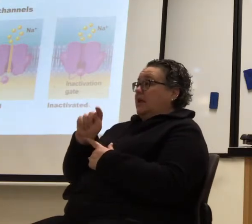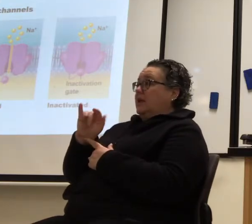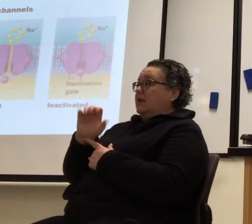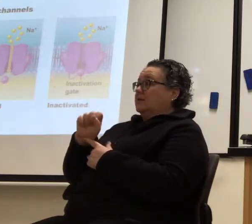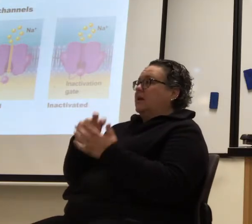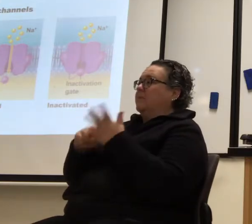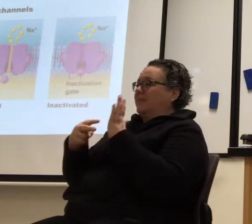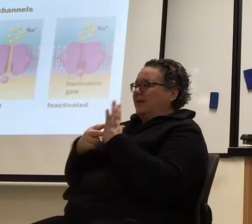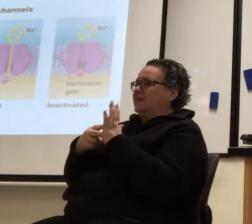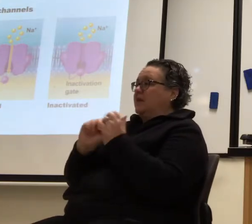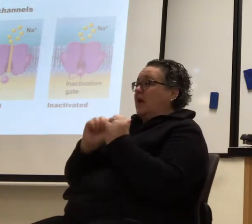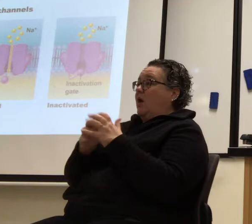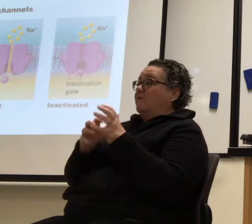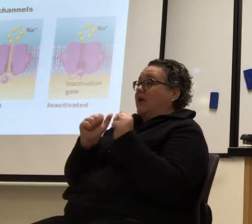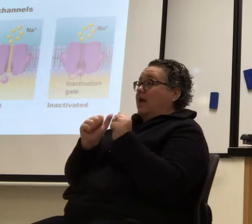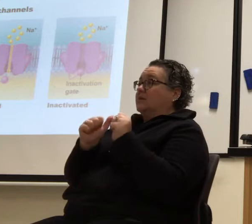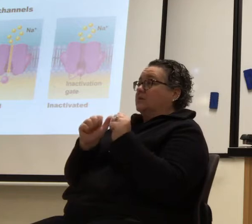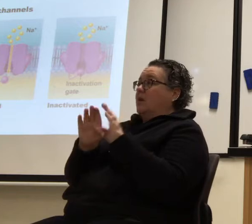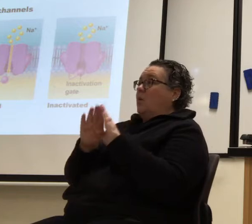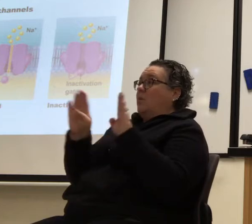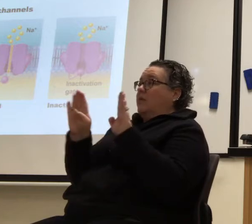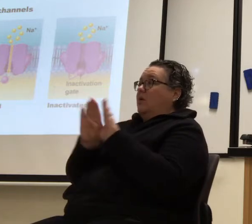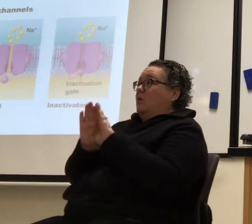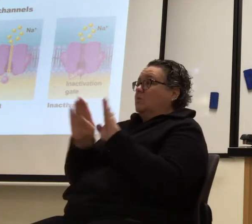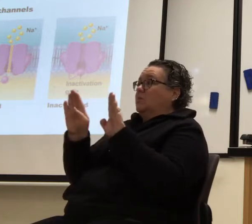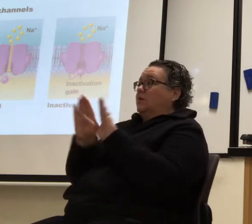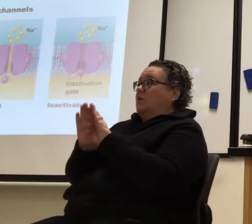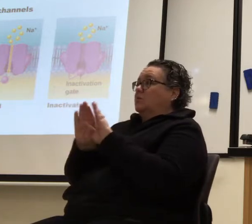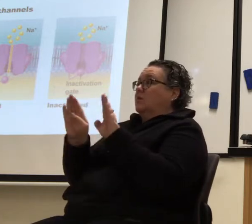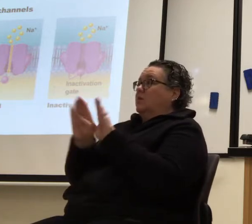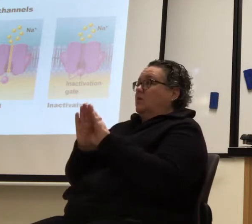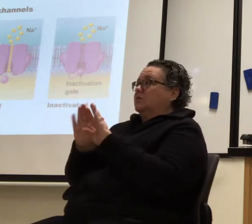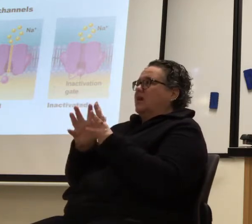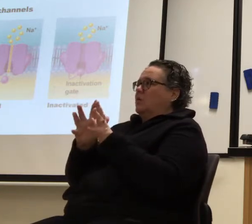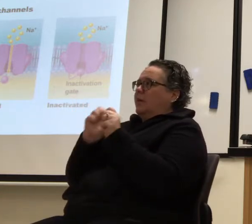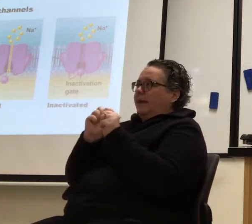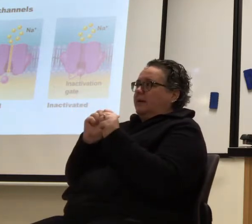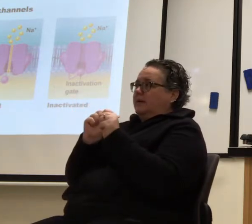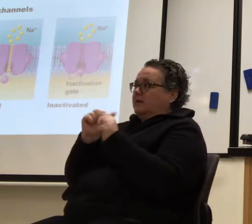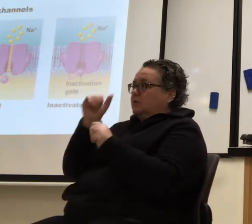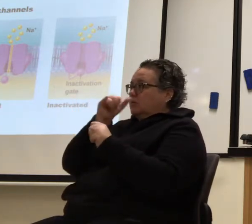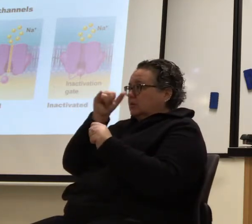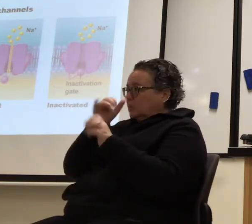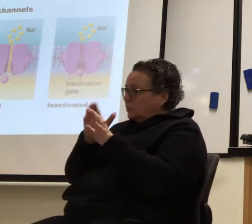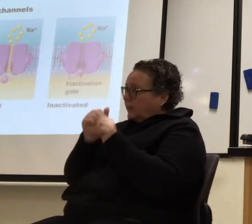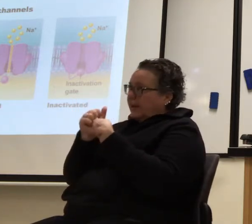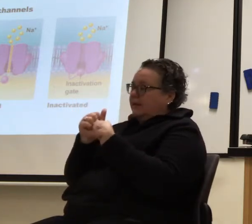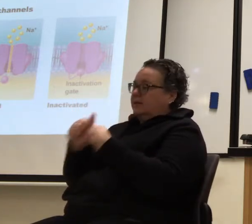know that these channels, they open and close very quickly.